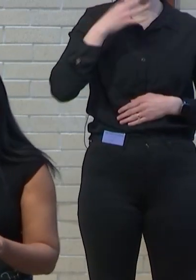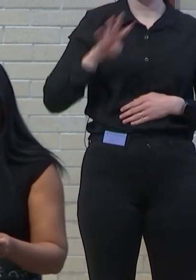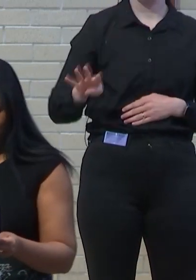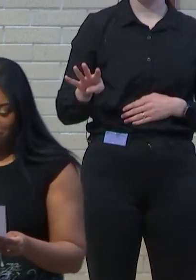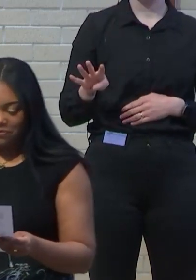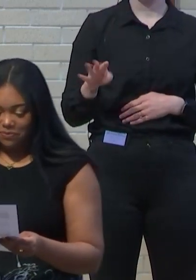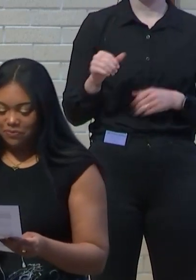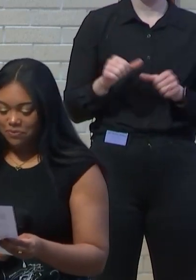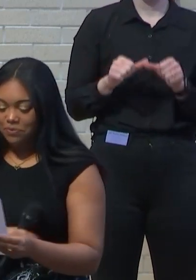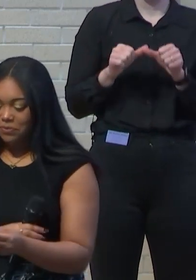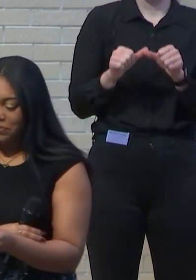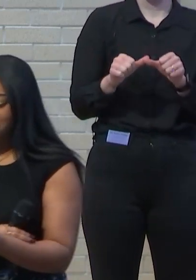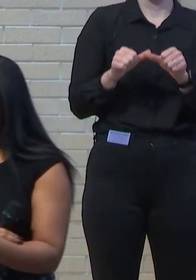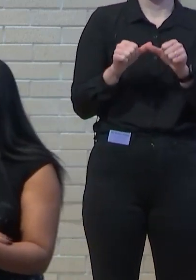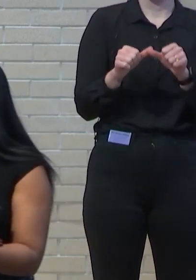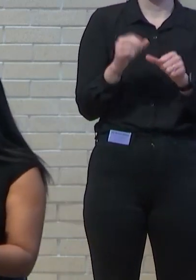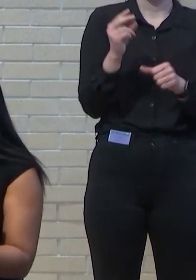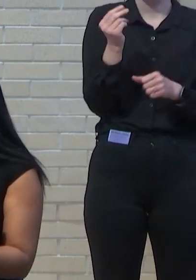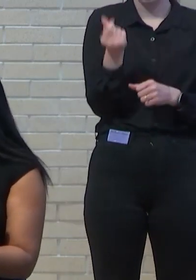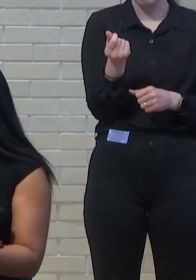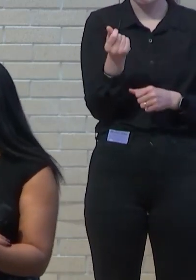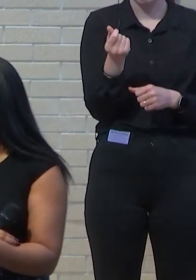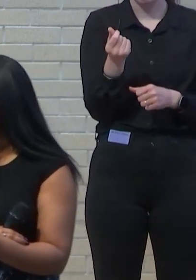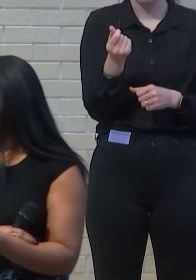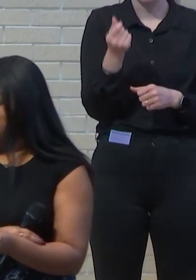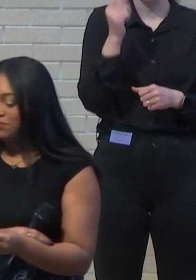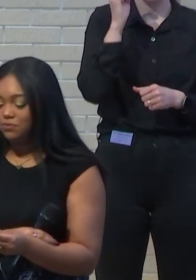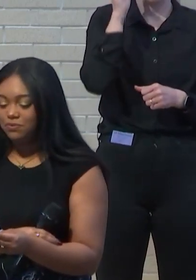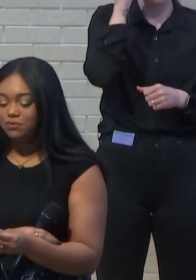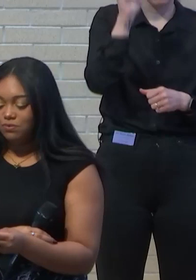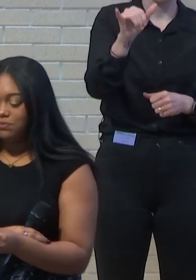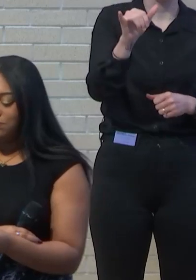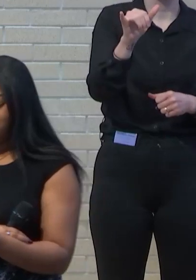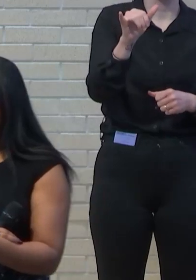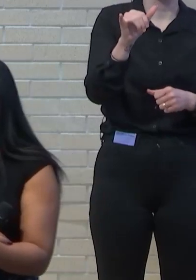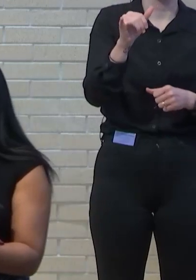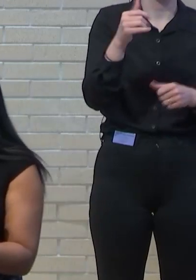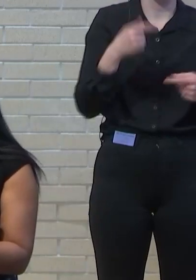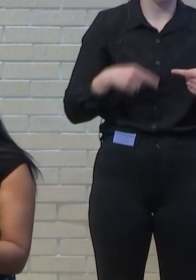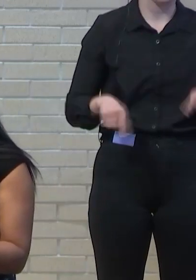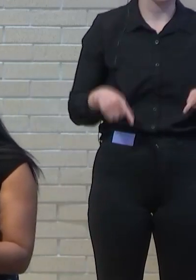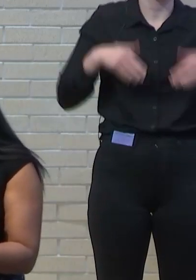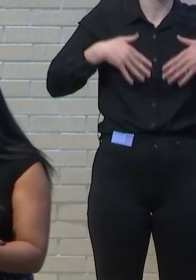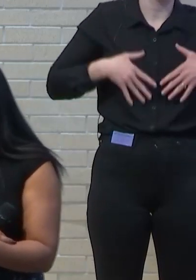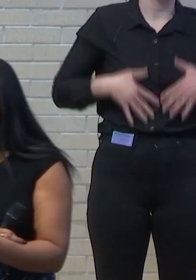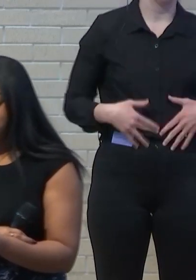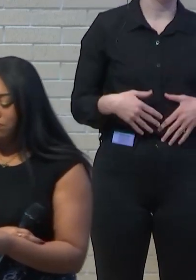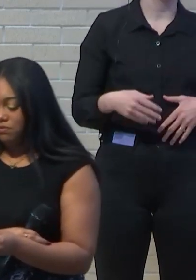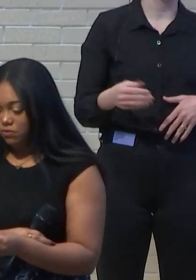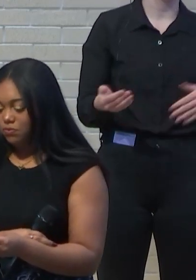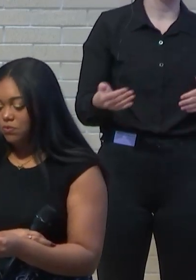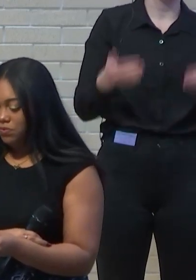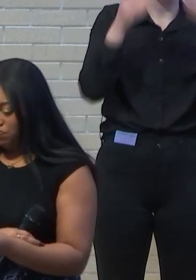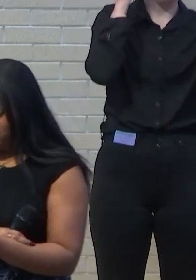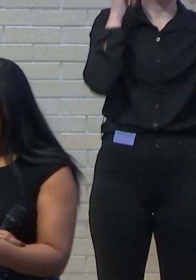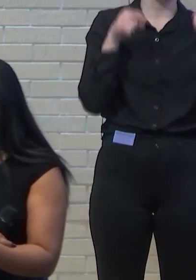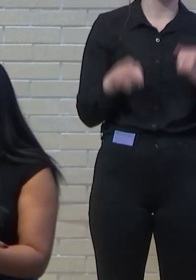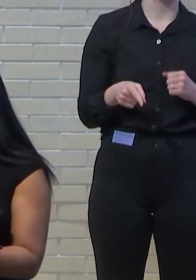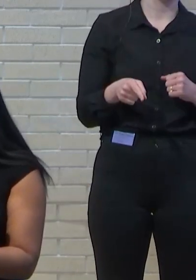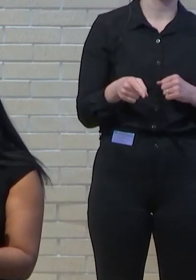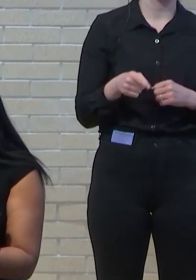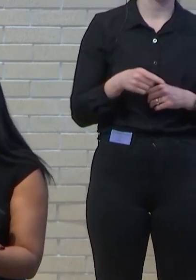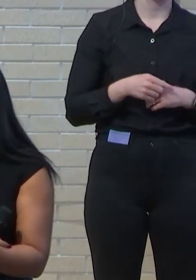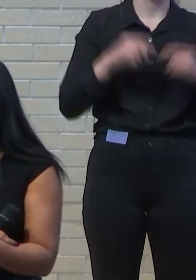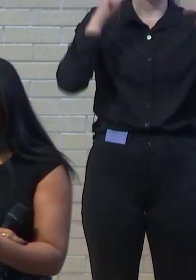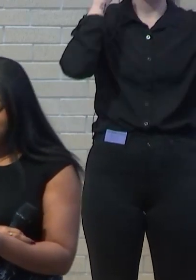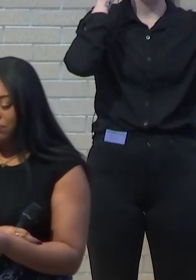your anxiety and depression disrupt your daily activities. Before you know it, you'll be paralyzed with fear, paranoid of losing